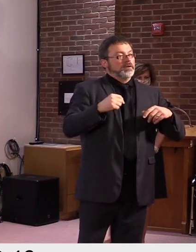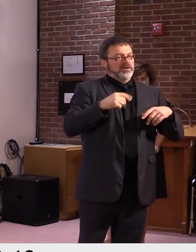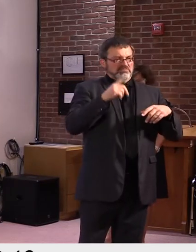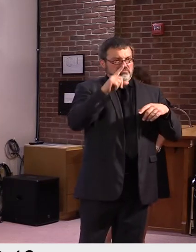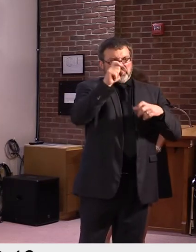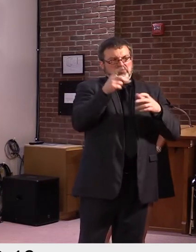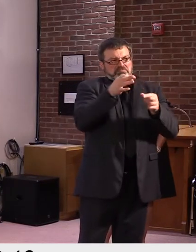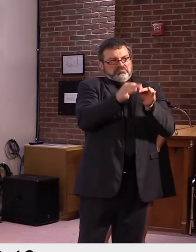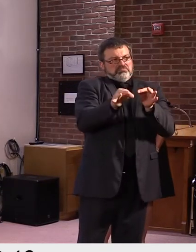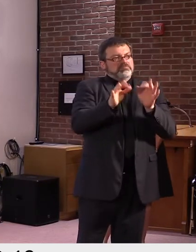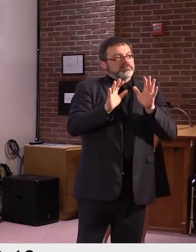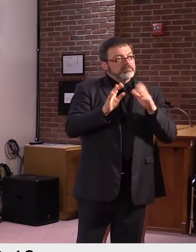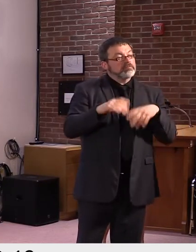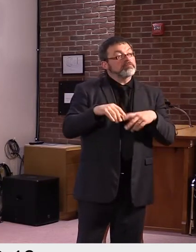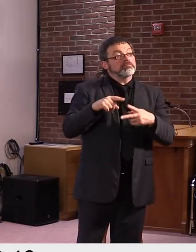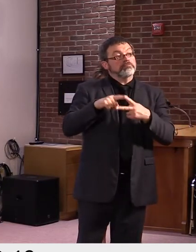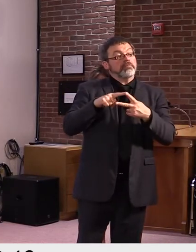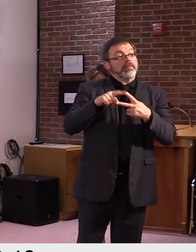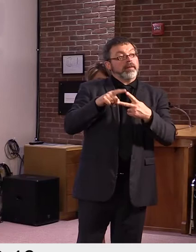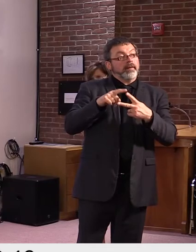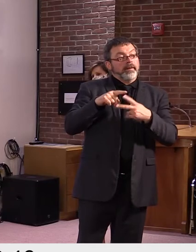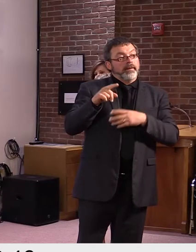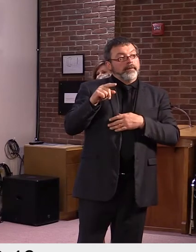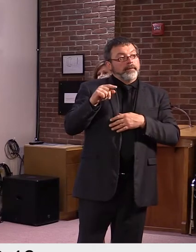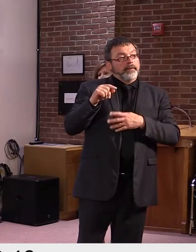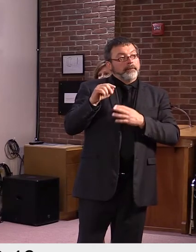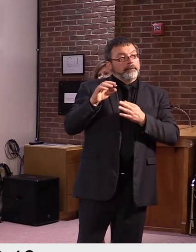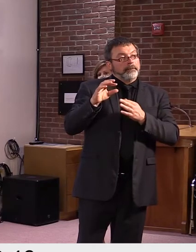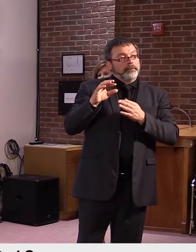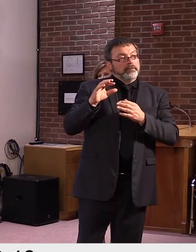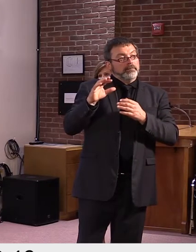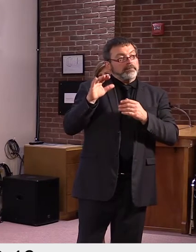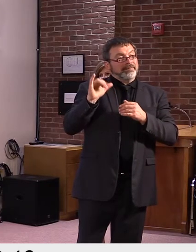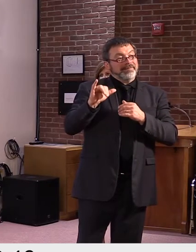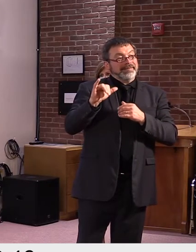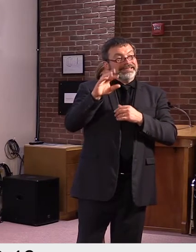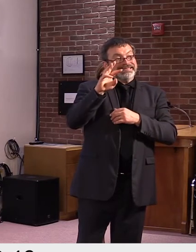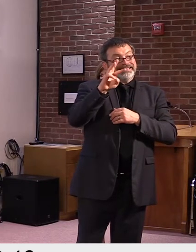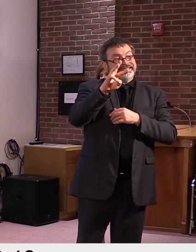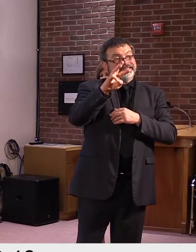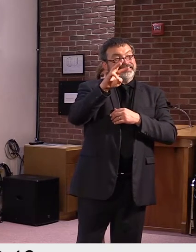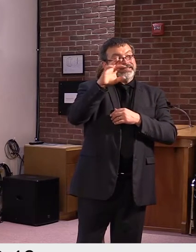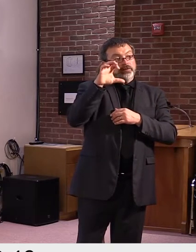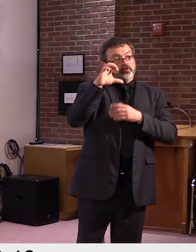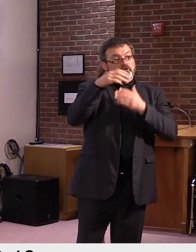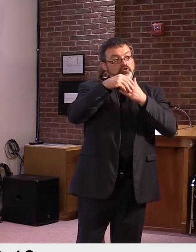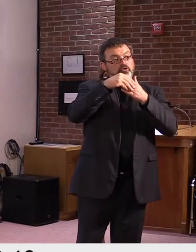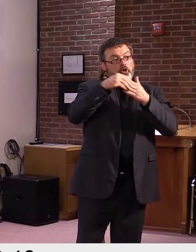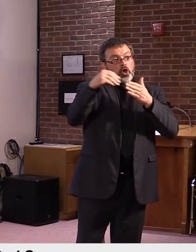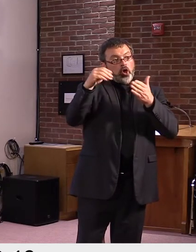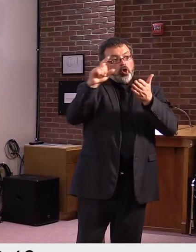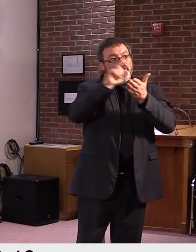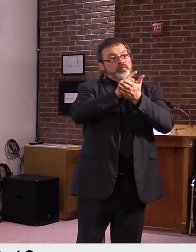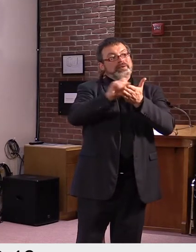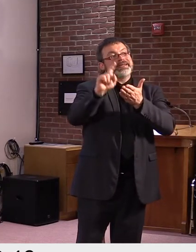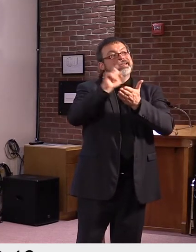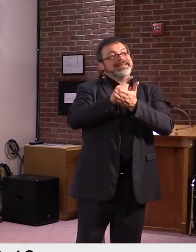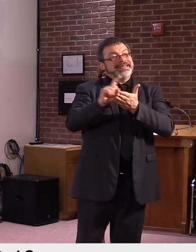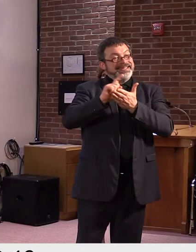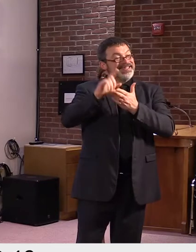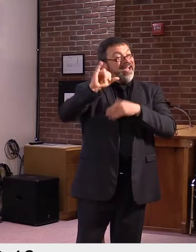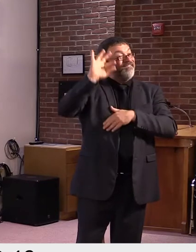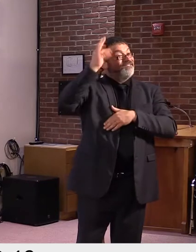For the governor, perhaps for Commissioner Harrington, the additional $600 weekly benefit allocated through the CARES Act is due to expire on